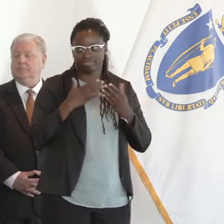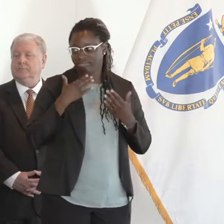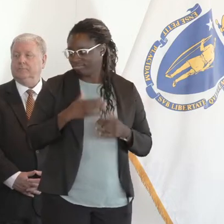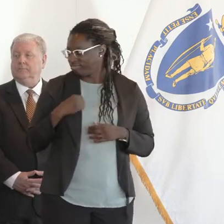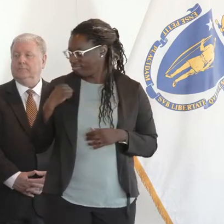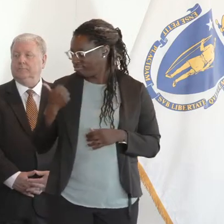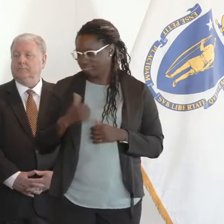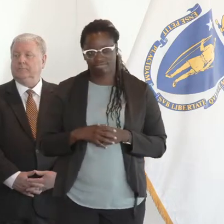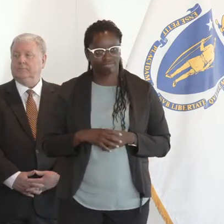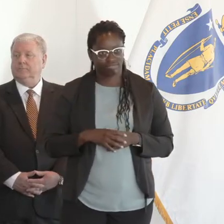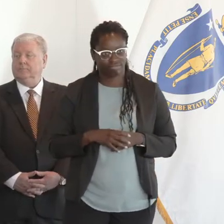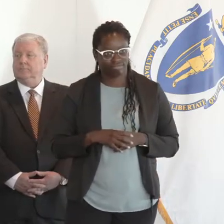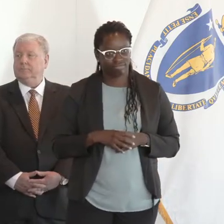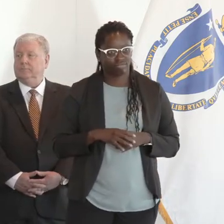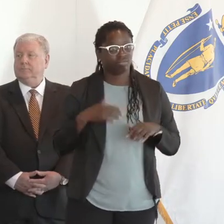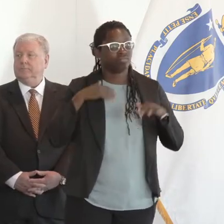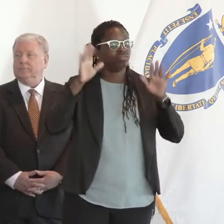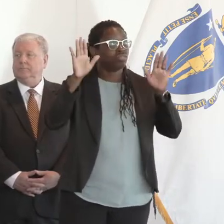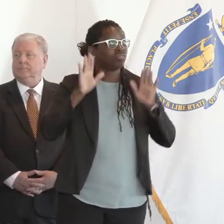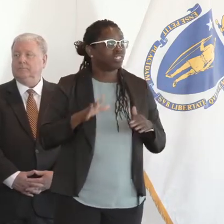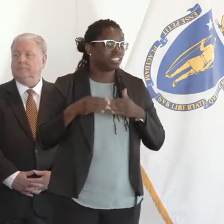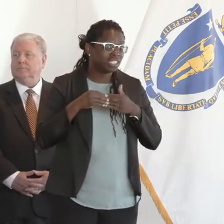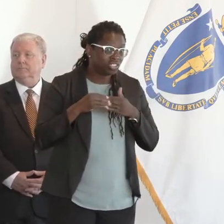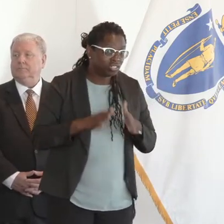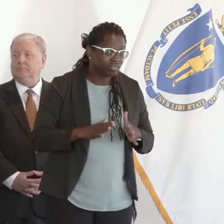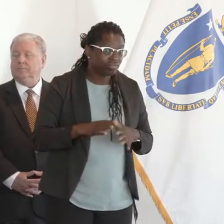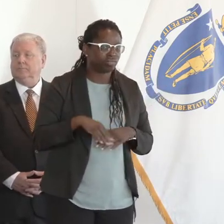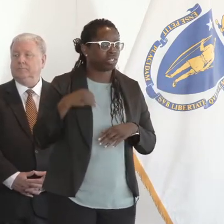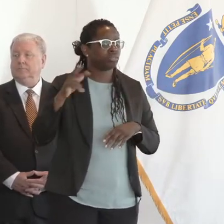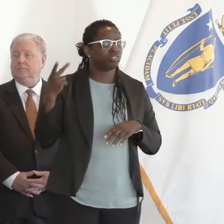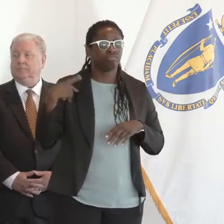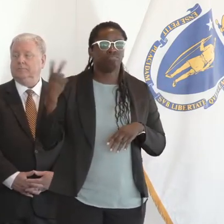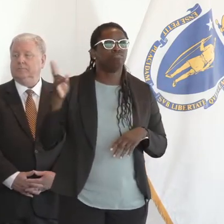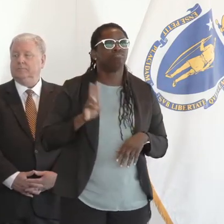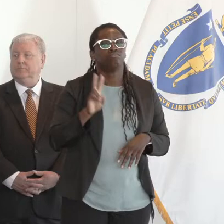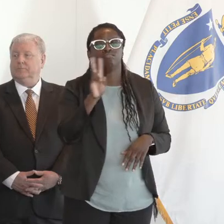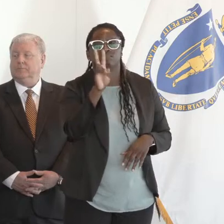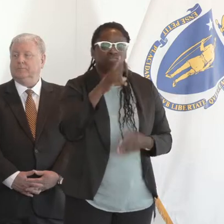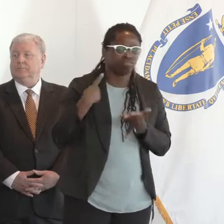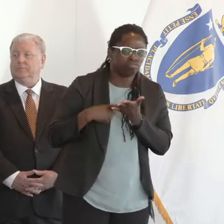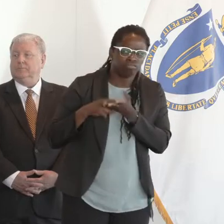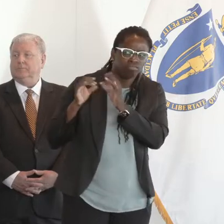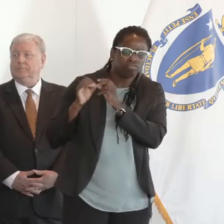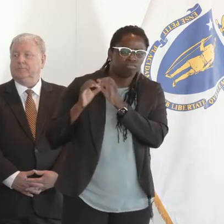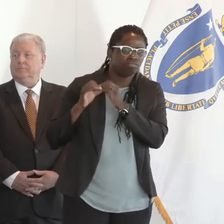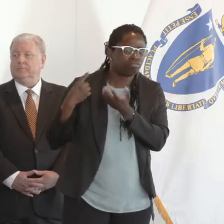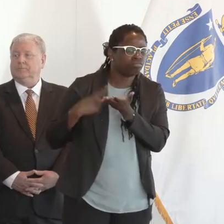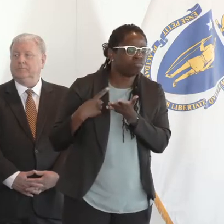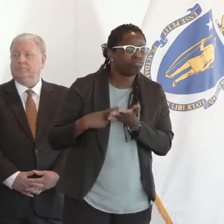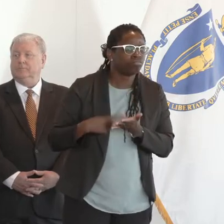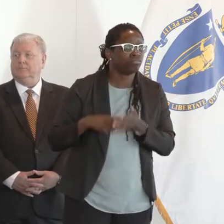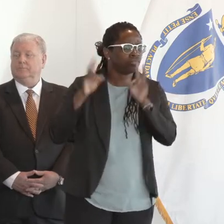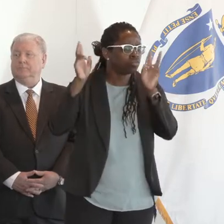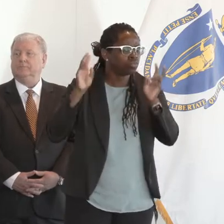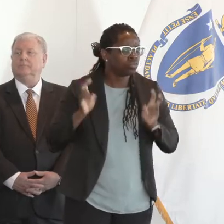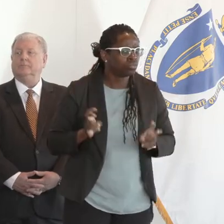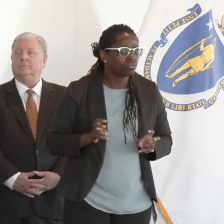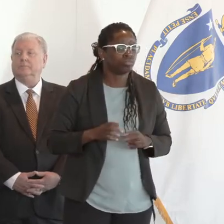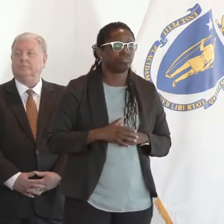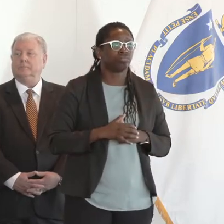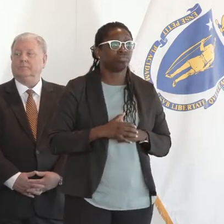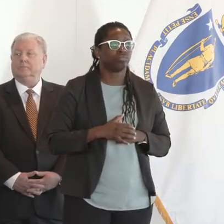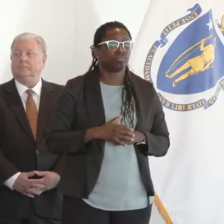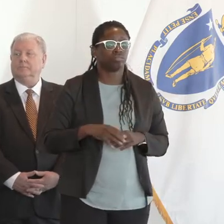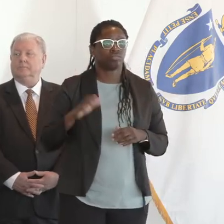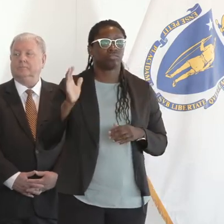A wonderful, wonderful leader. We've had an opportunity to spend a lot of time together talking about these issues, and I look forward to the continued work and, of